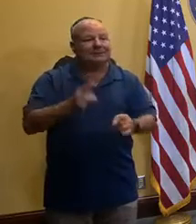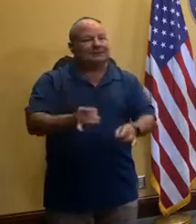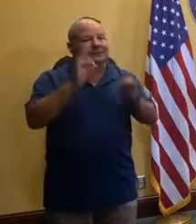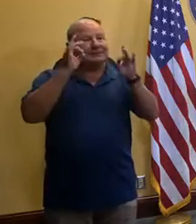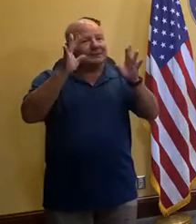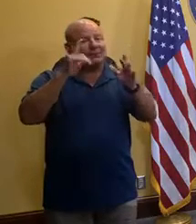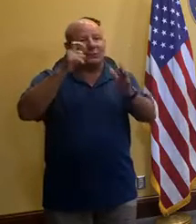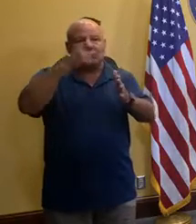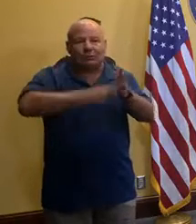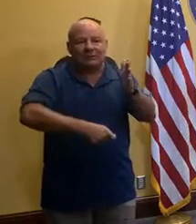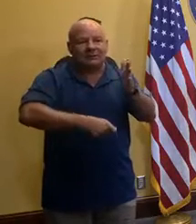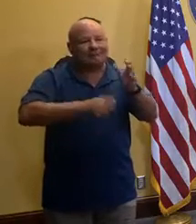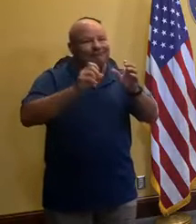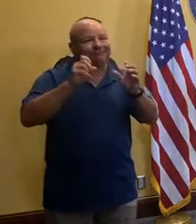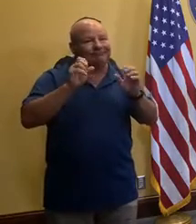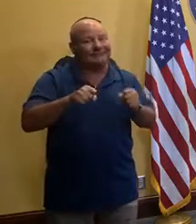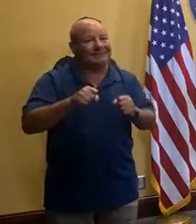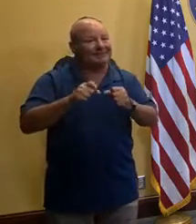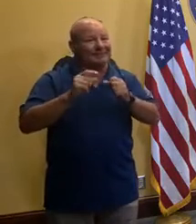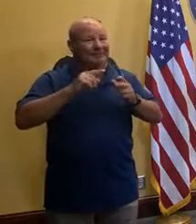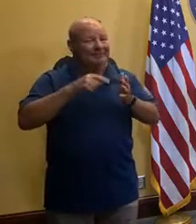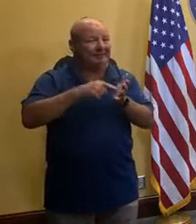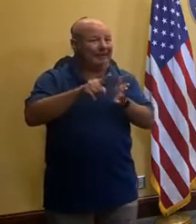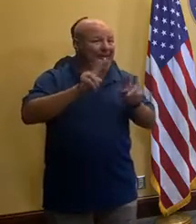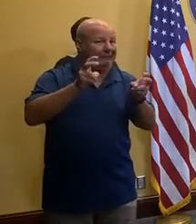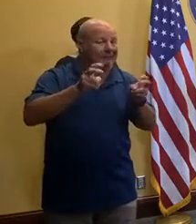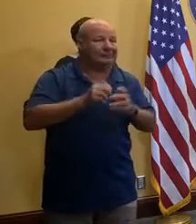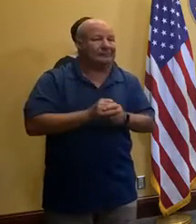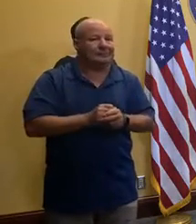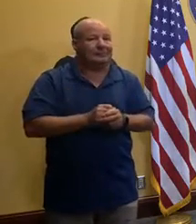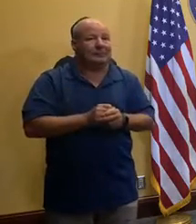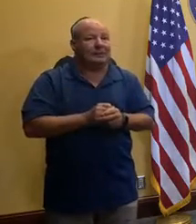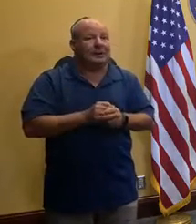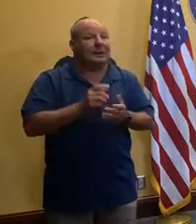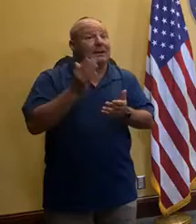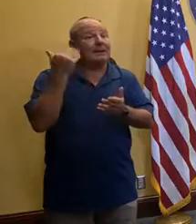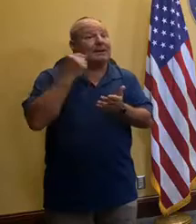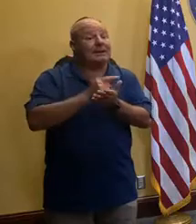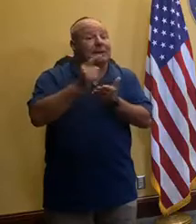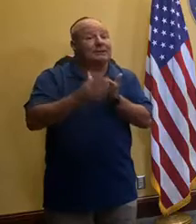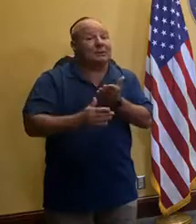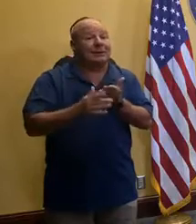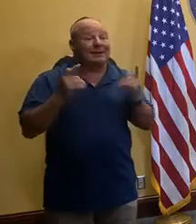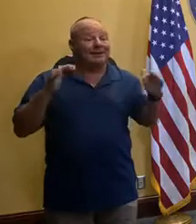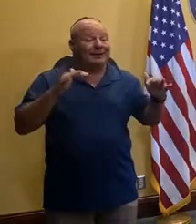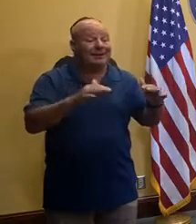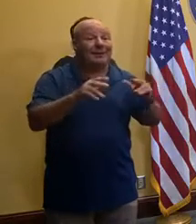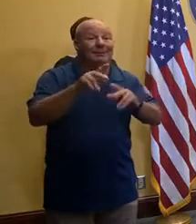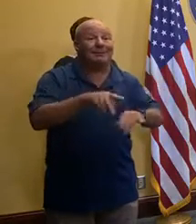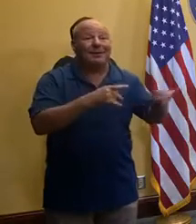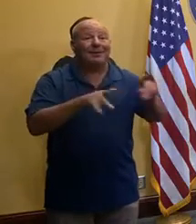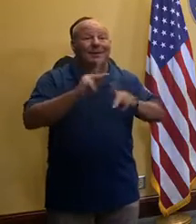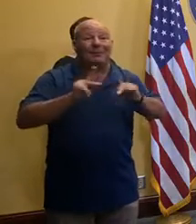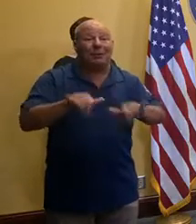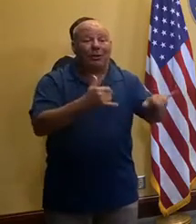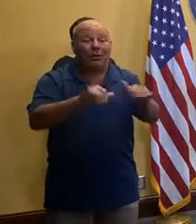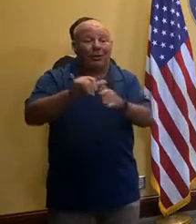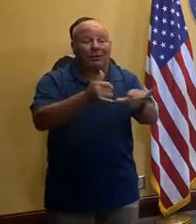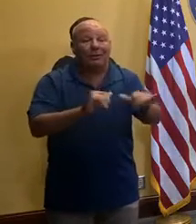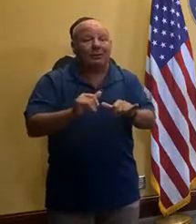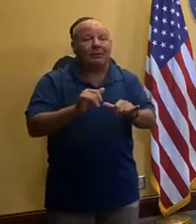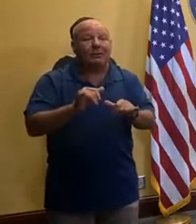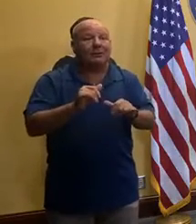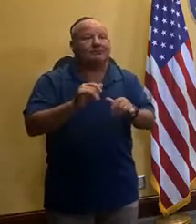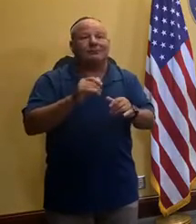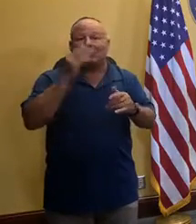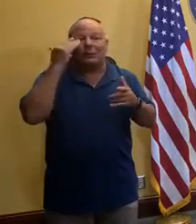possibly be paid. And we will not know the price that will be paid for last weekend for maybe another week or so. But the current